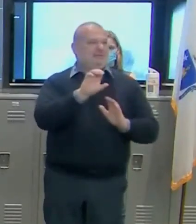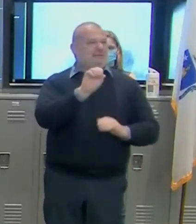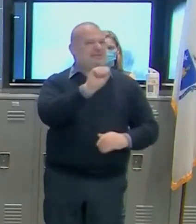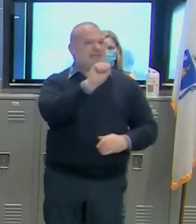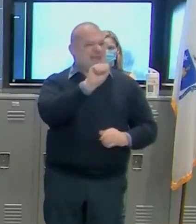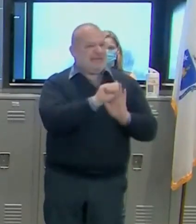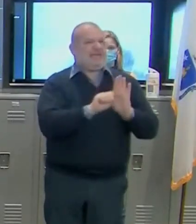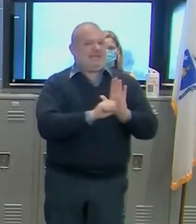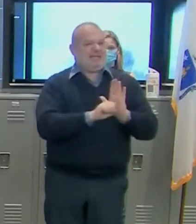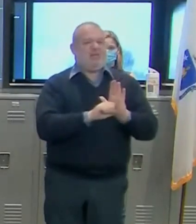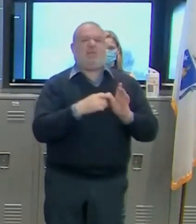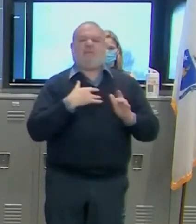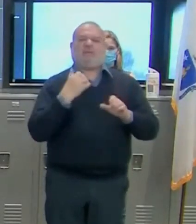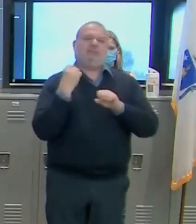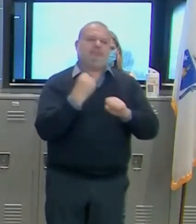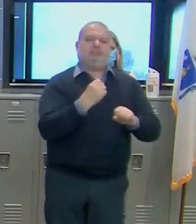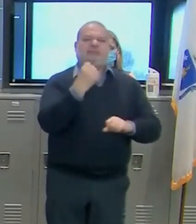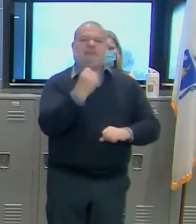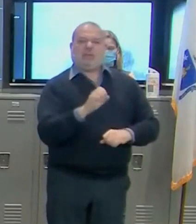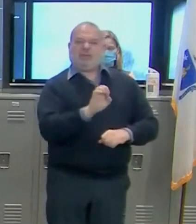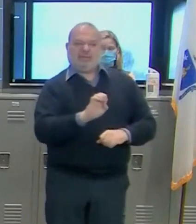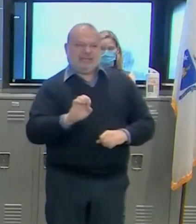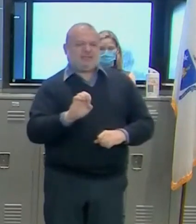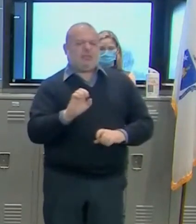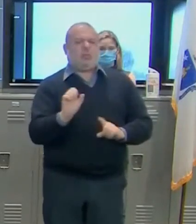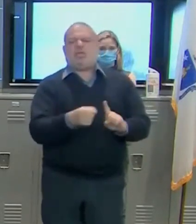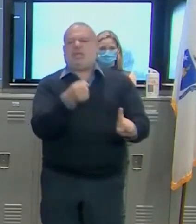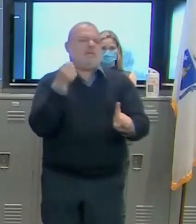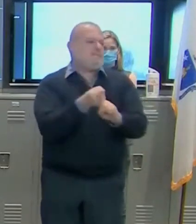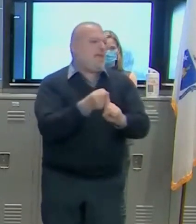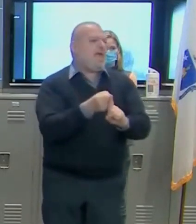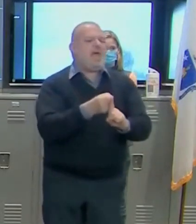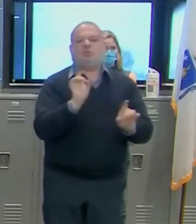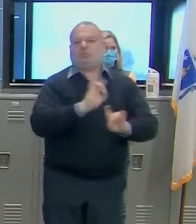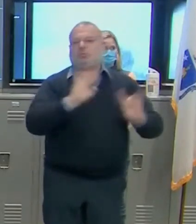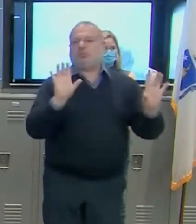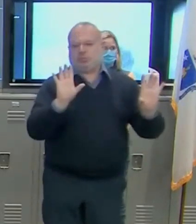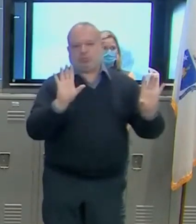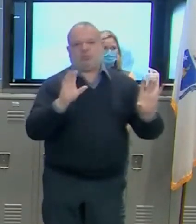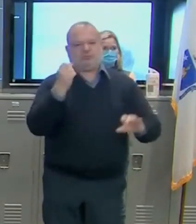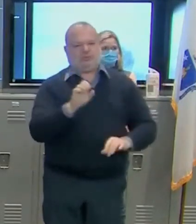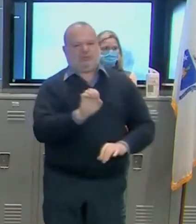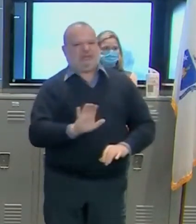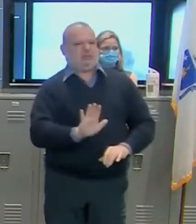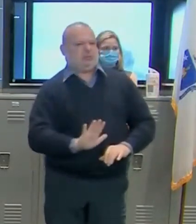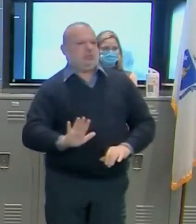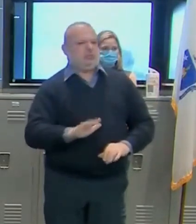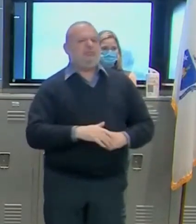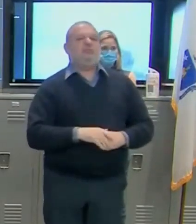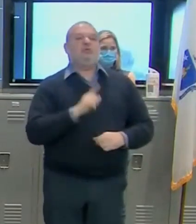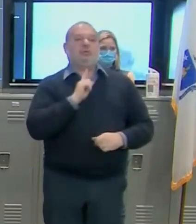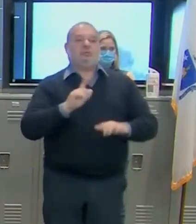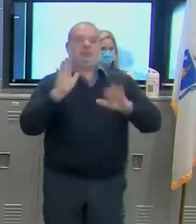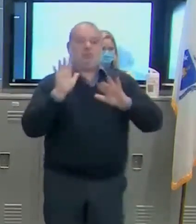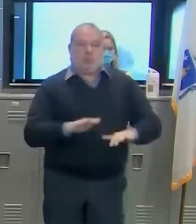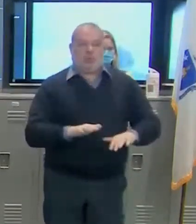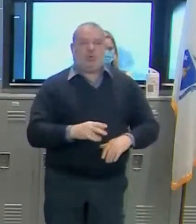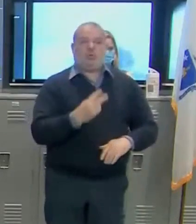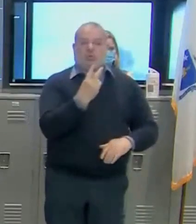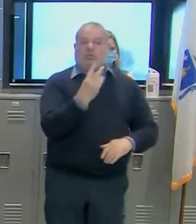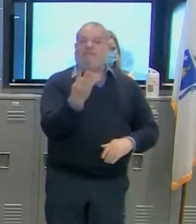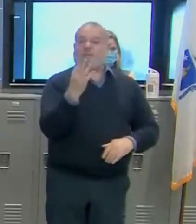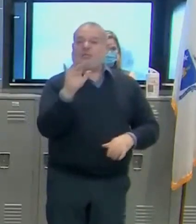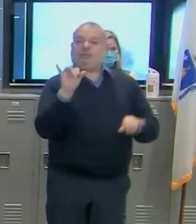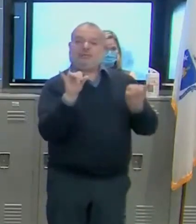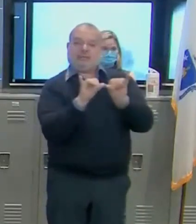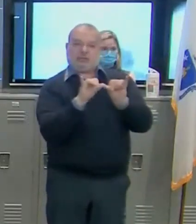hit particularly hard. In many parts of the state, the snow's been falling at a rate of 2 to 4 inches per hour for a while, and